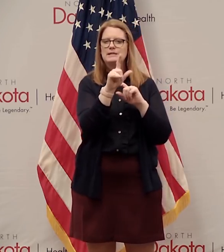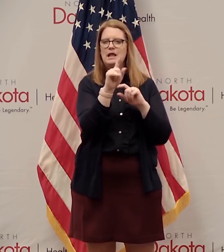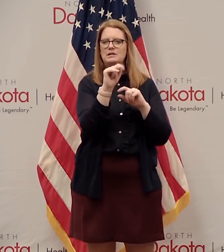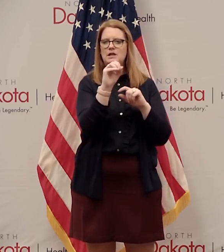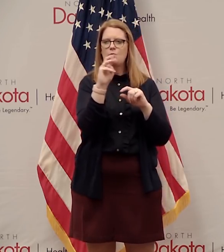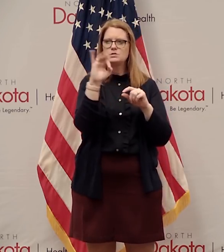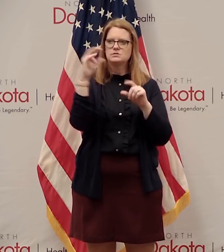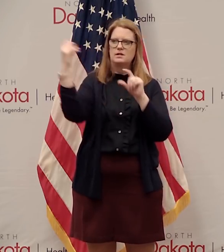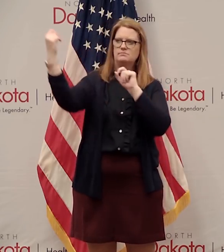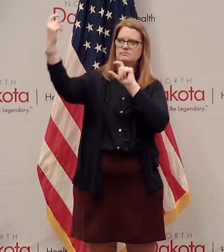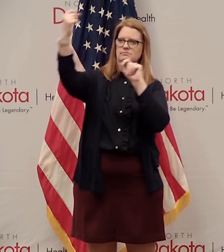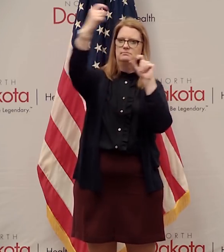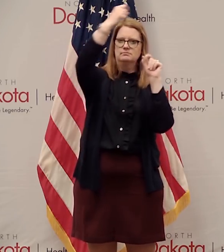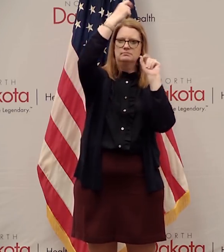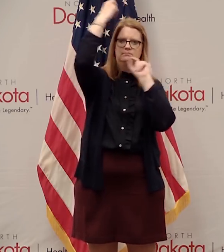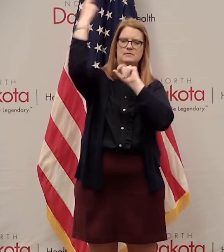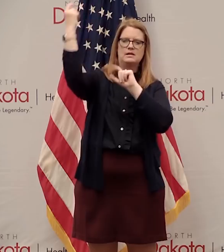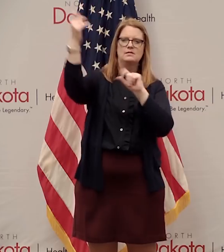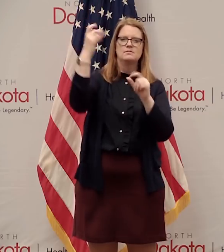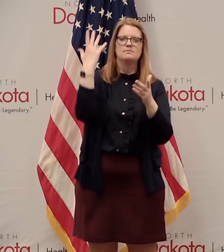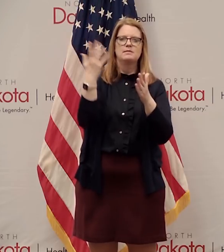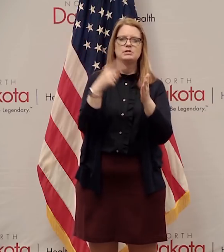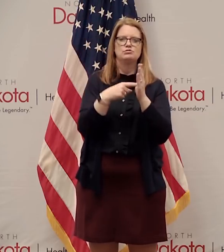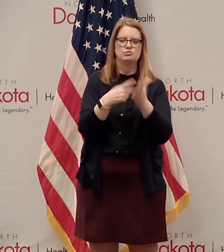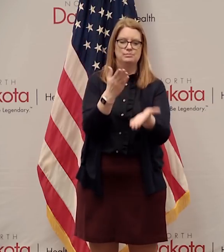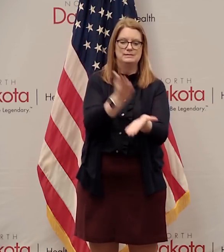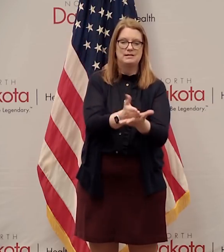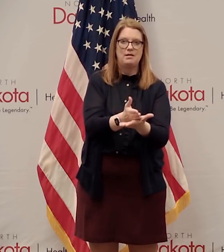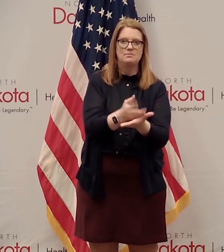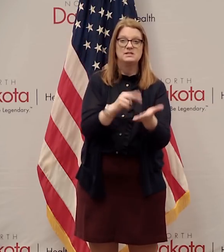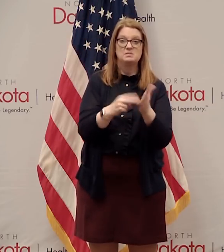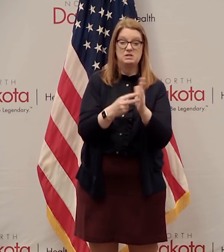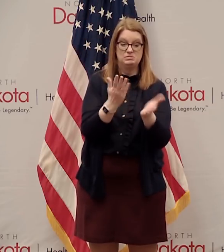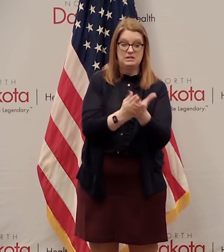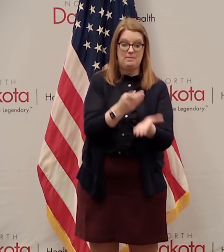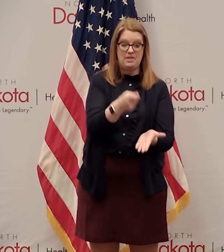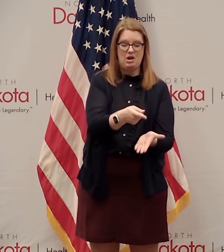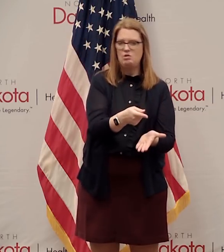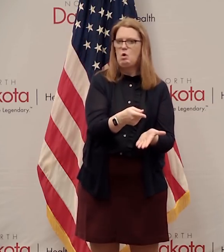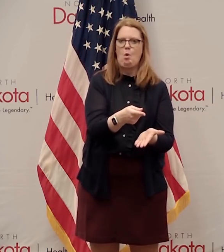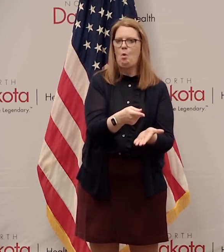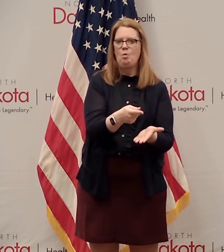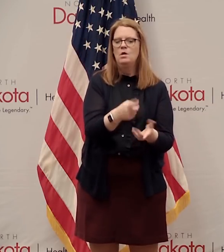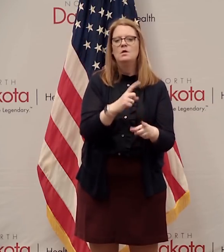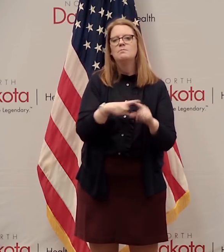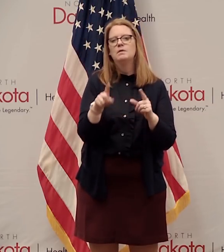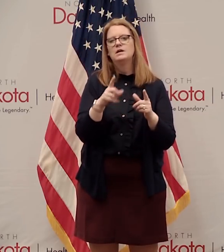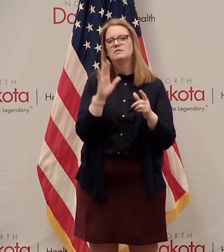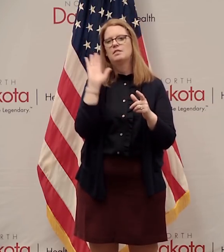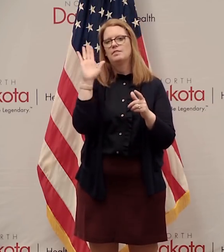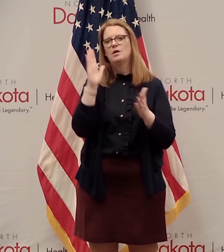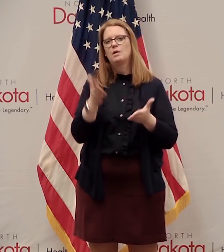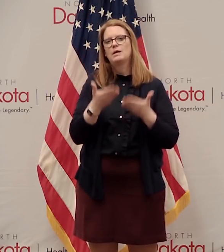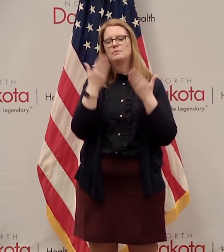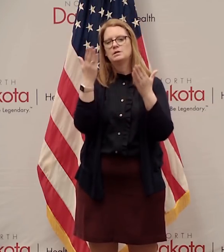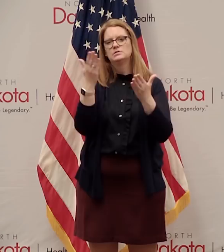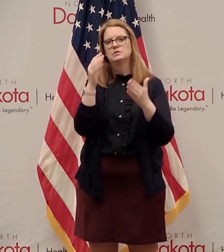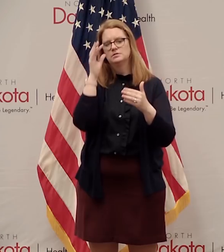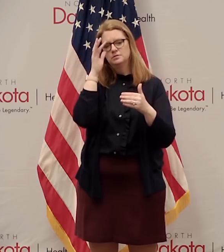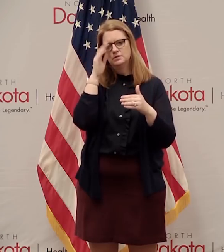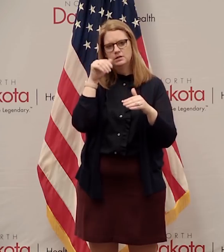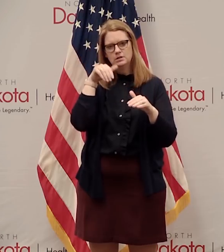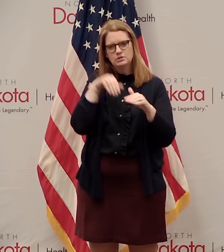may indicate that you've stopped at some place when you haven't actually stopped there. The recommendation is to go into